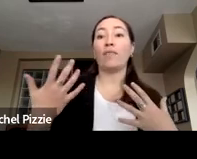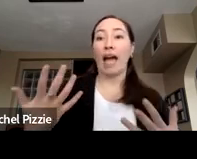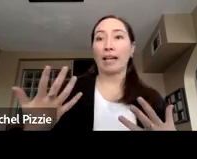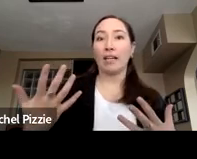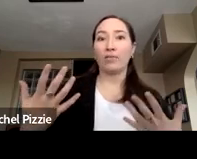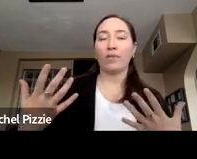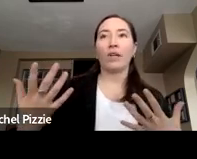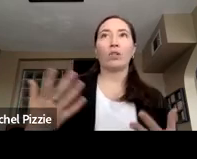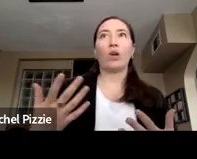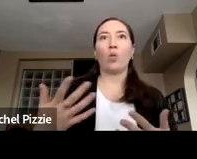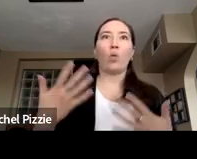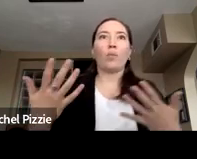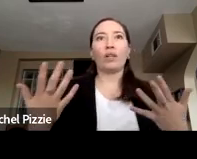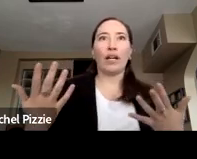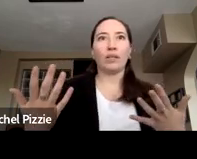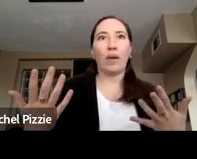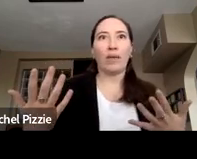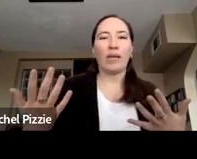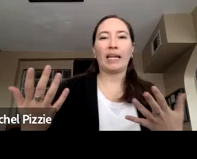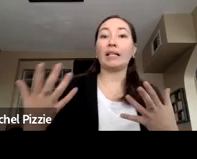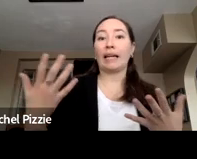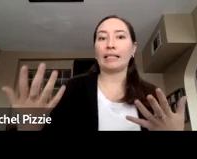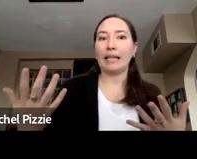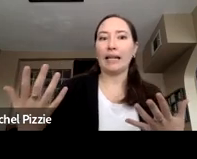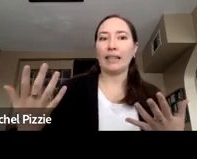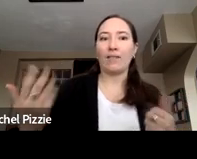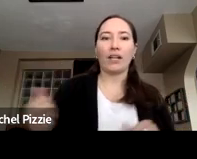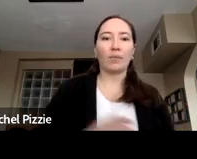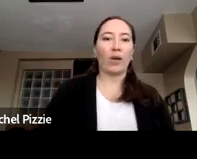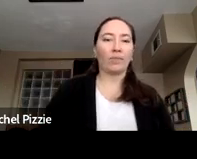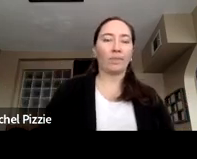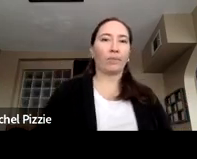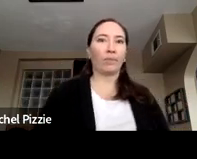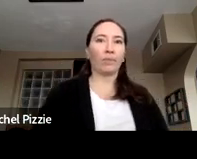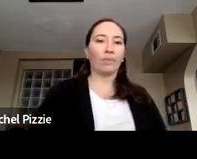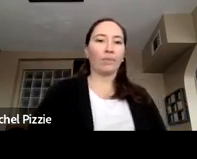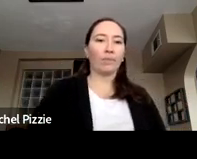projects you have active. So what projects might be collecting data at that various point.